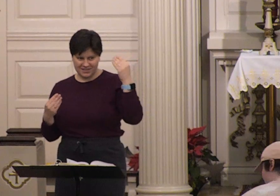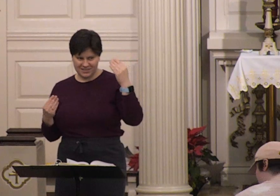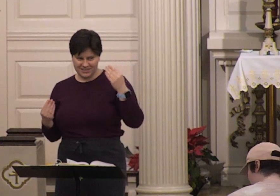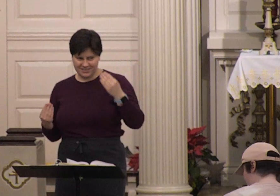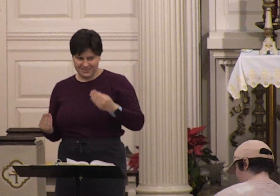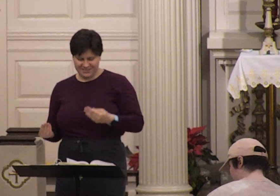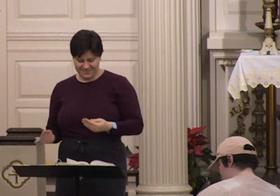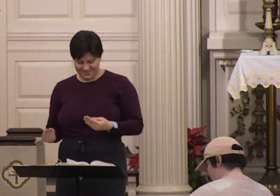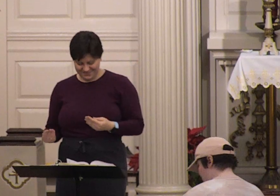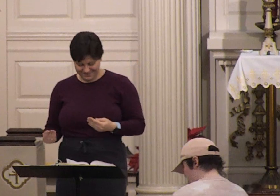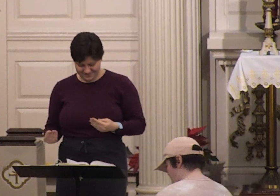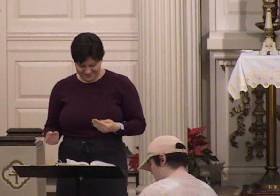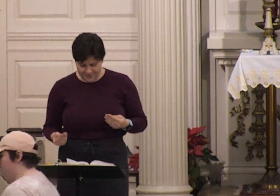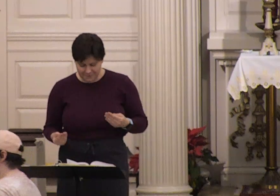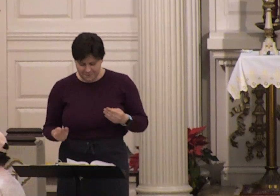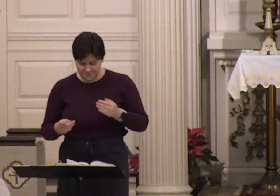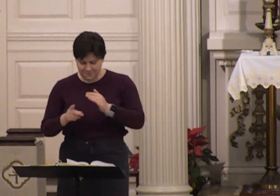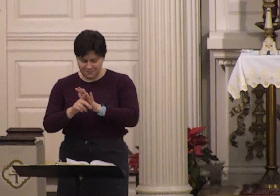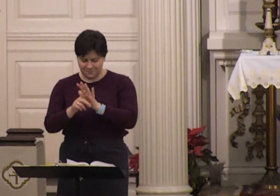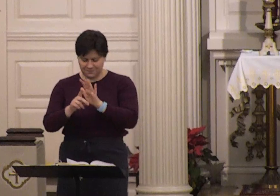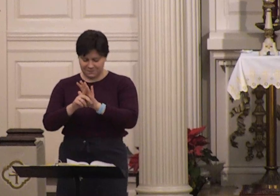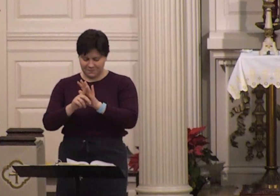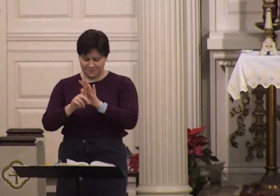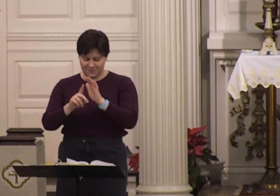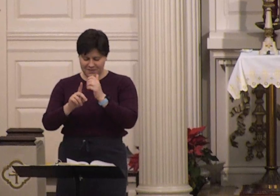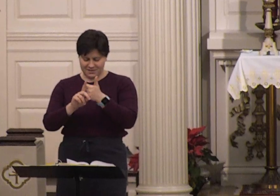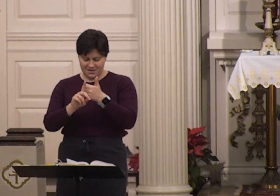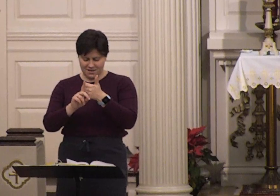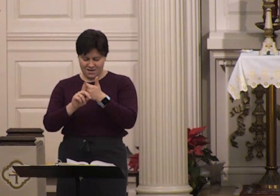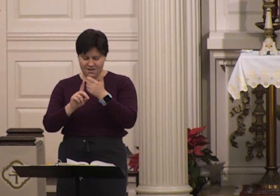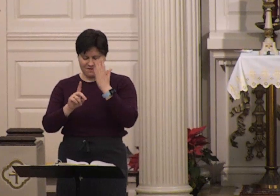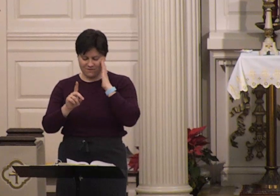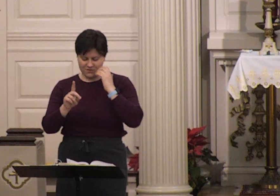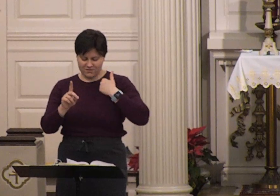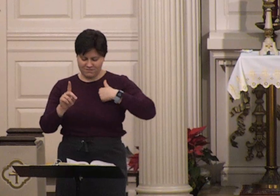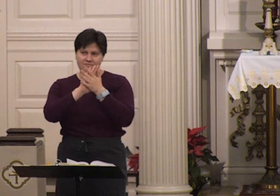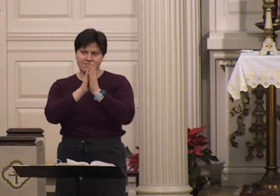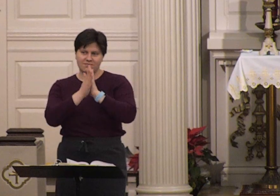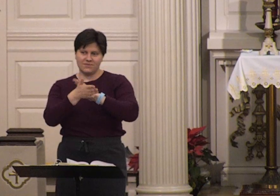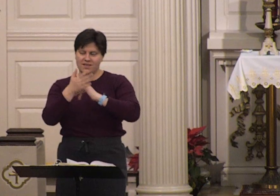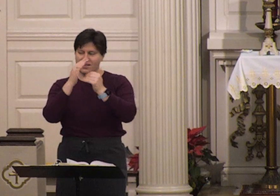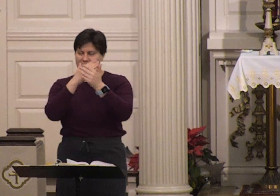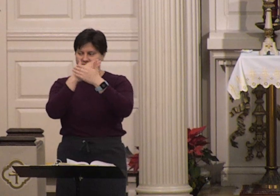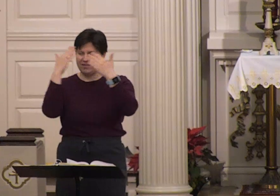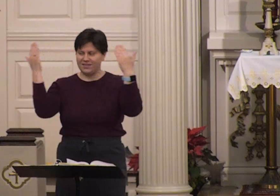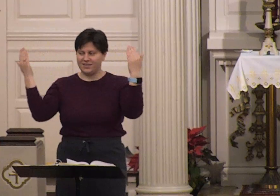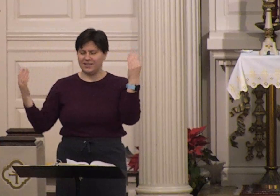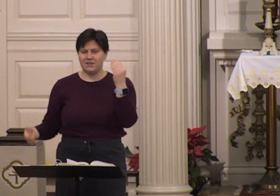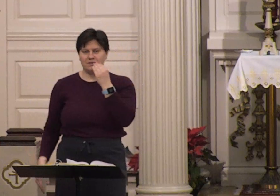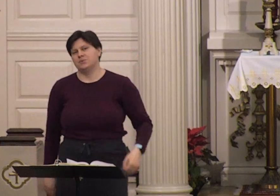faithful his own self for heavenly